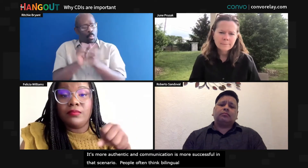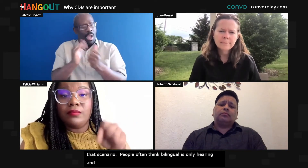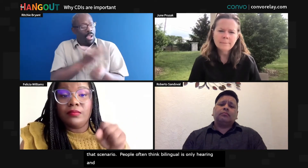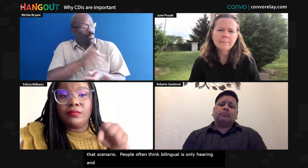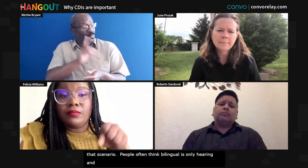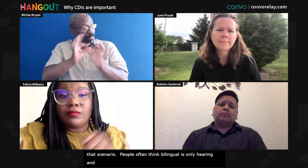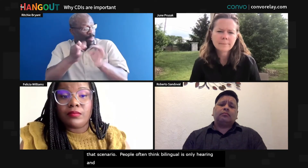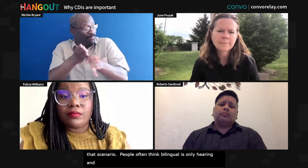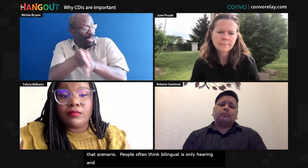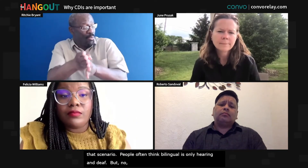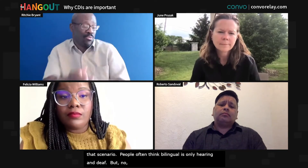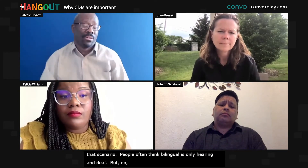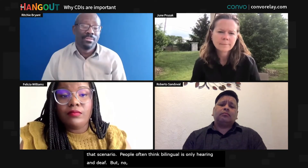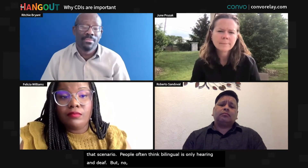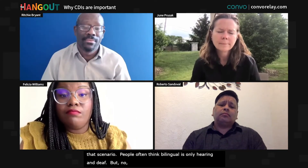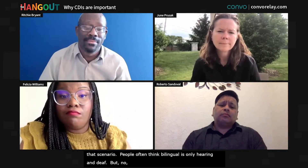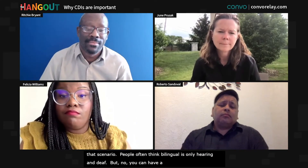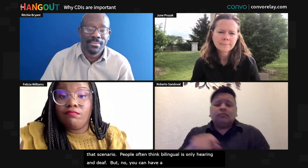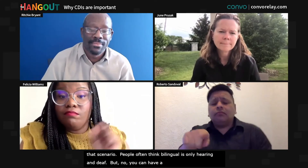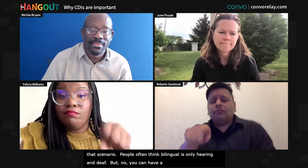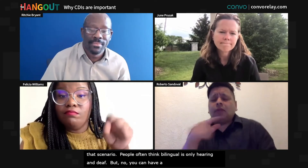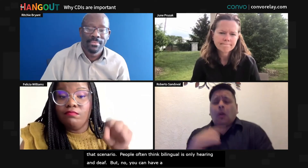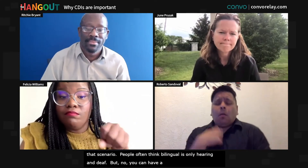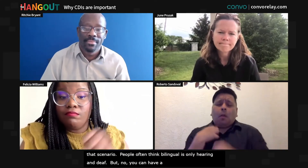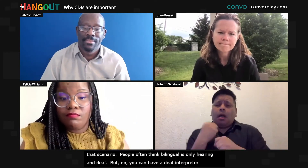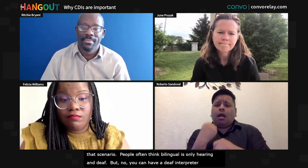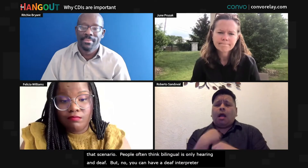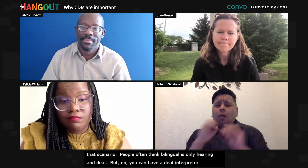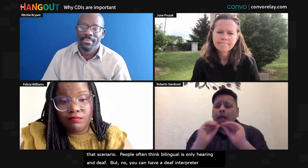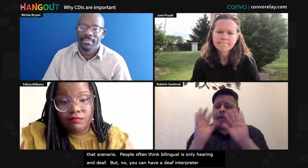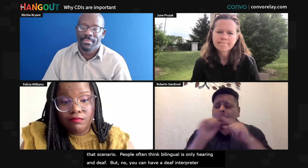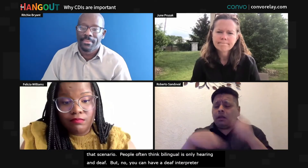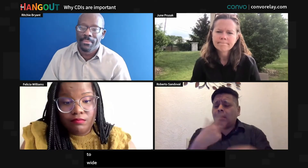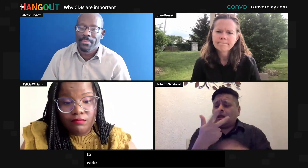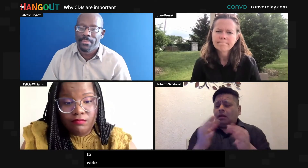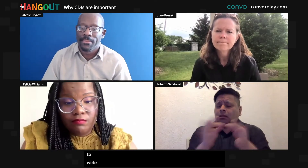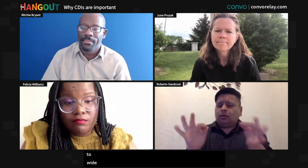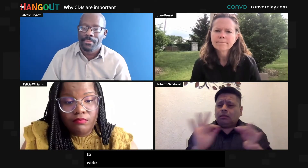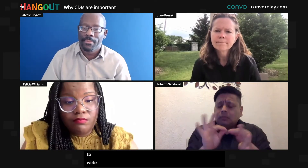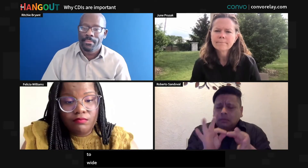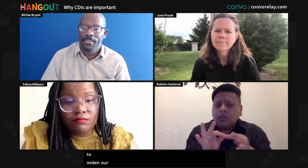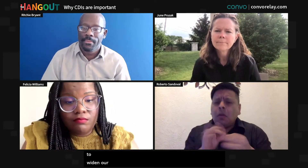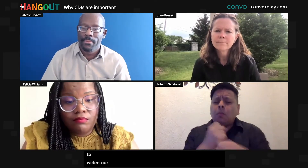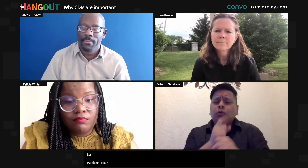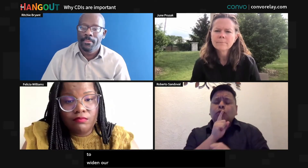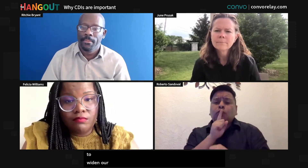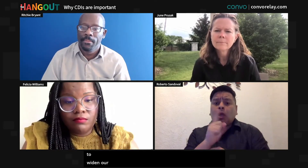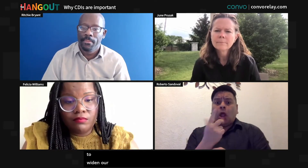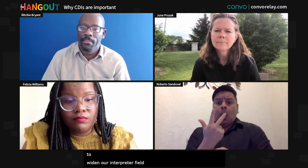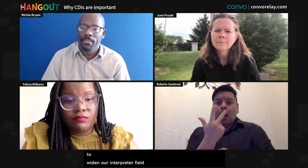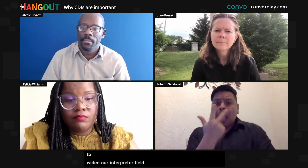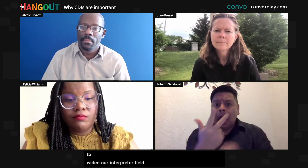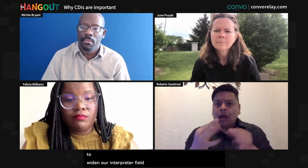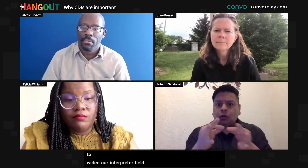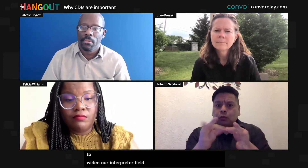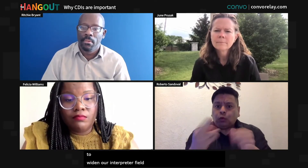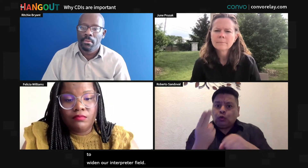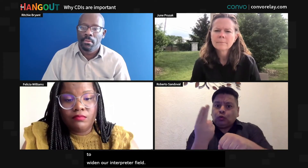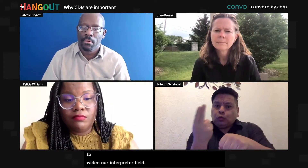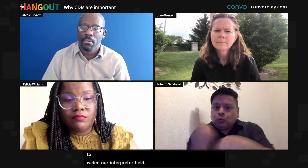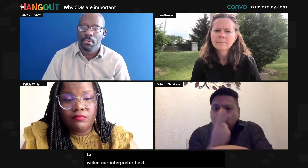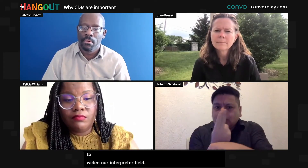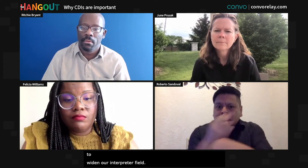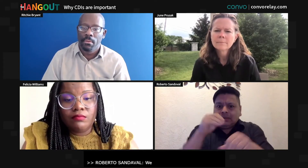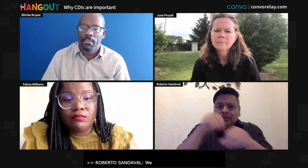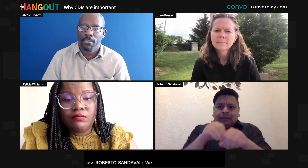a deaf interpreter. We need to widen our interpreter field. Yeah, this is Roberto. I know we're talking about trilingual interpreters.